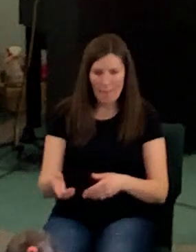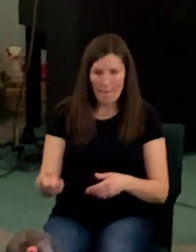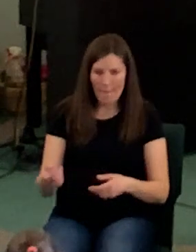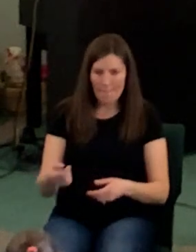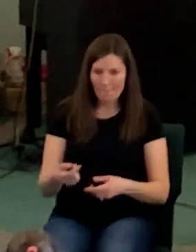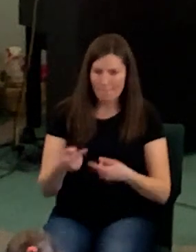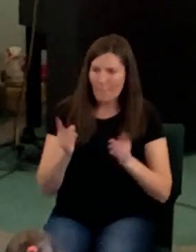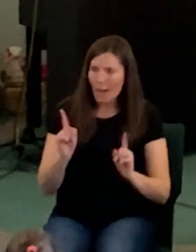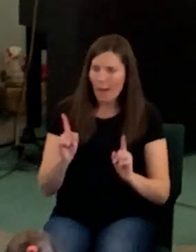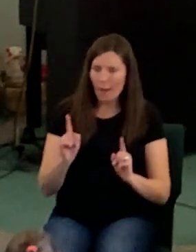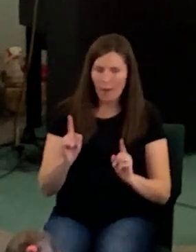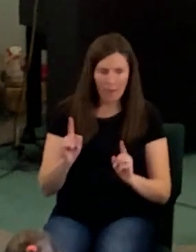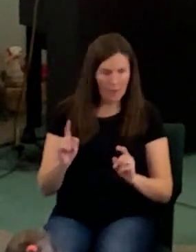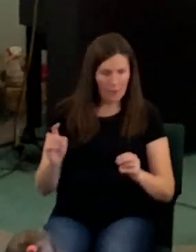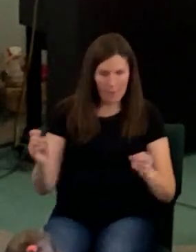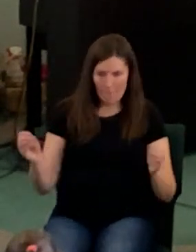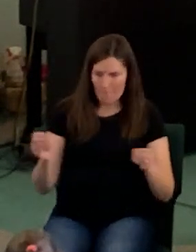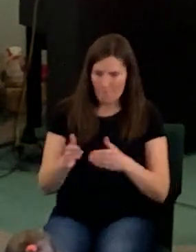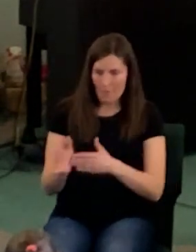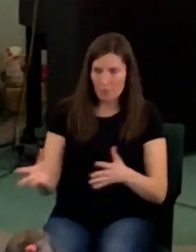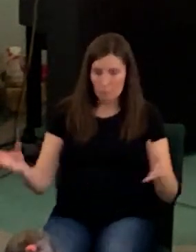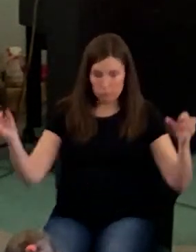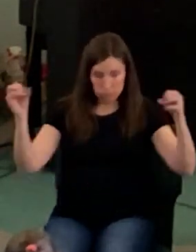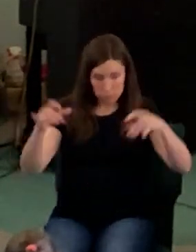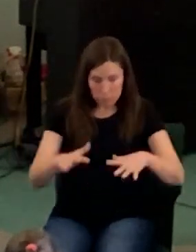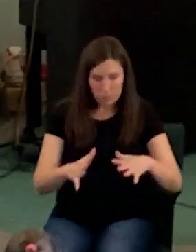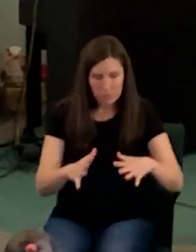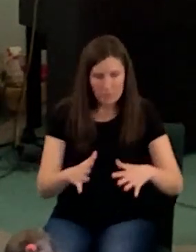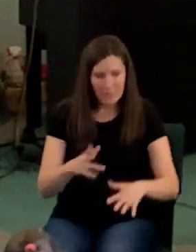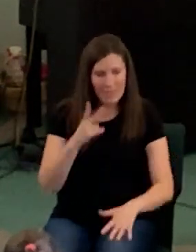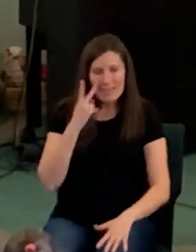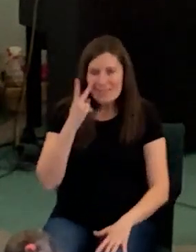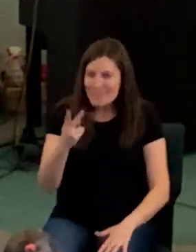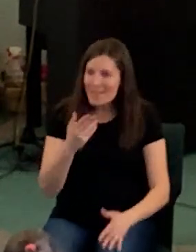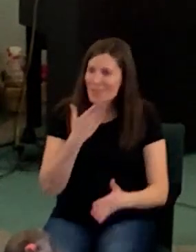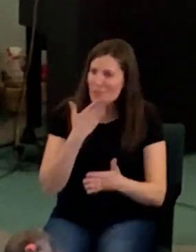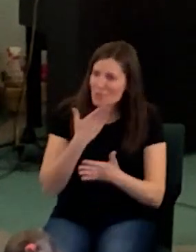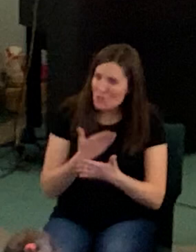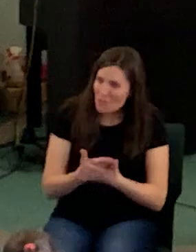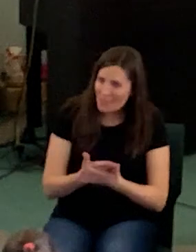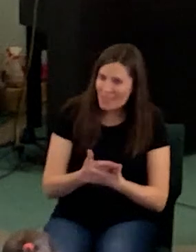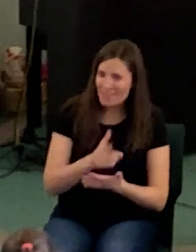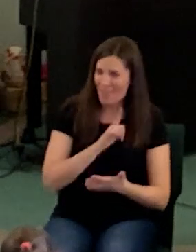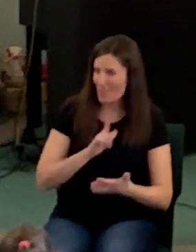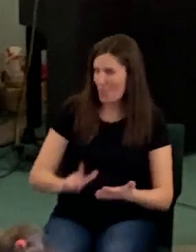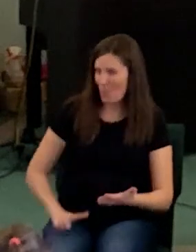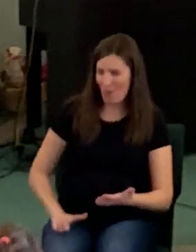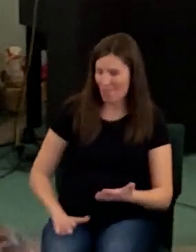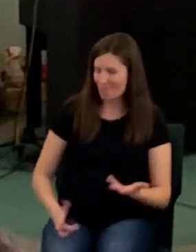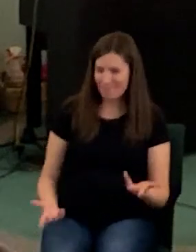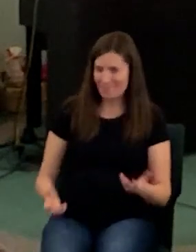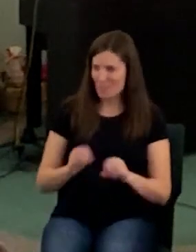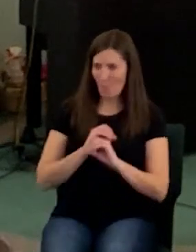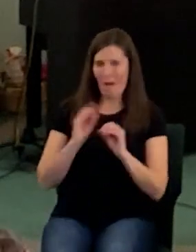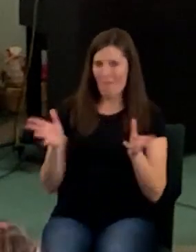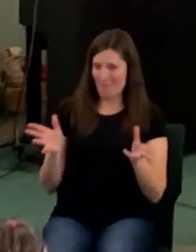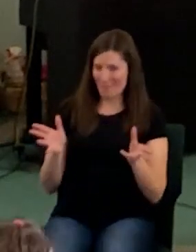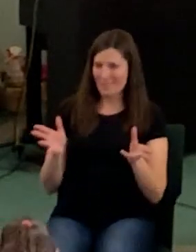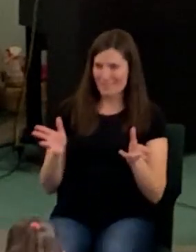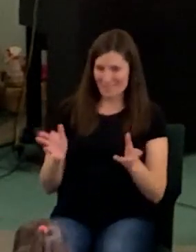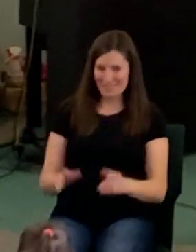of fishes, they have good reason for acknowledging the goodness of the Lord."